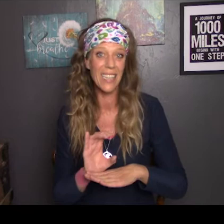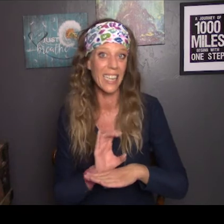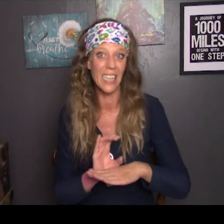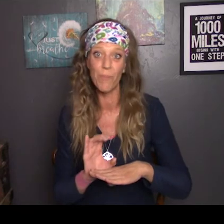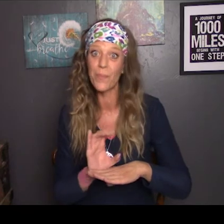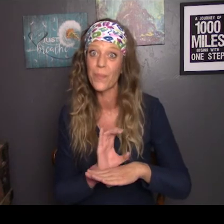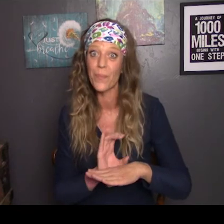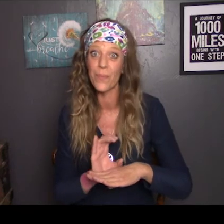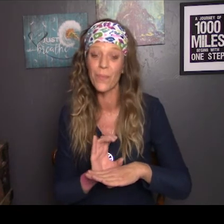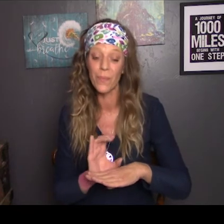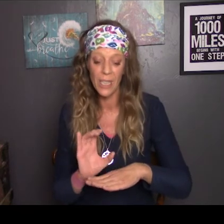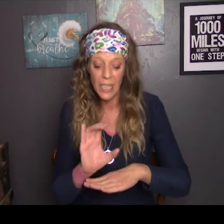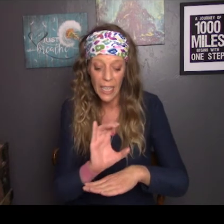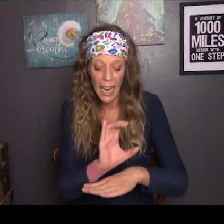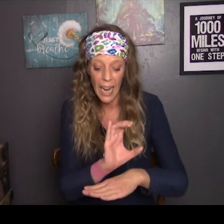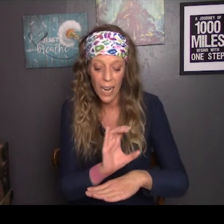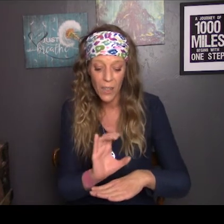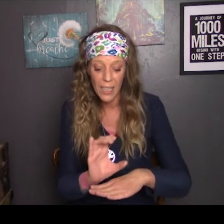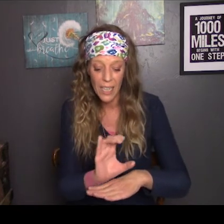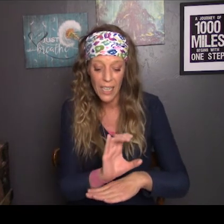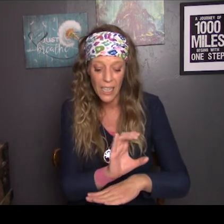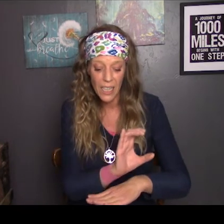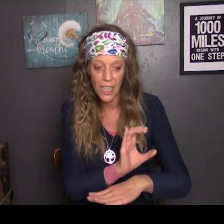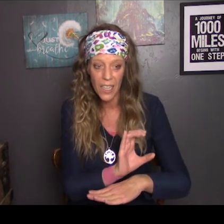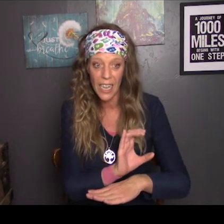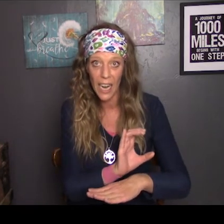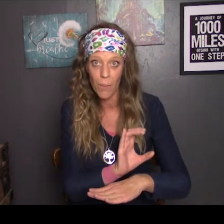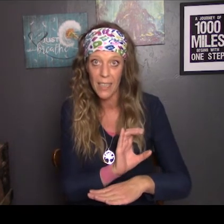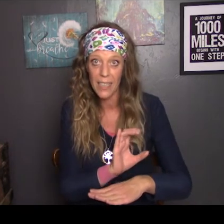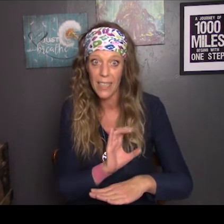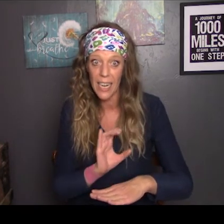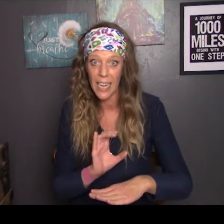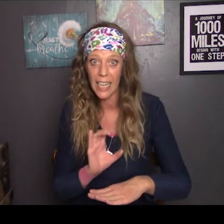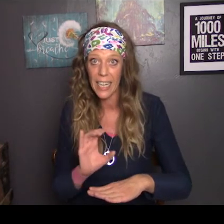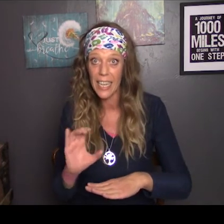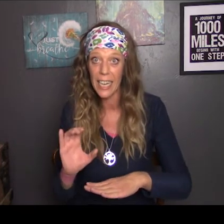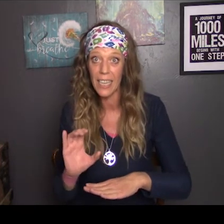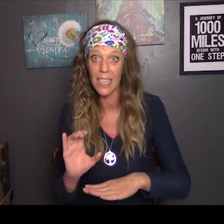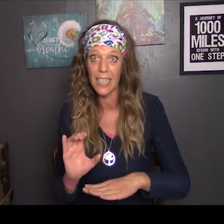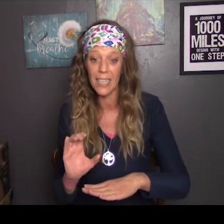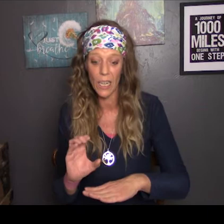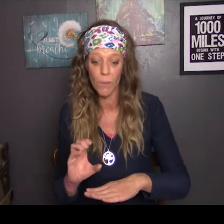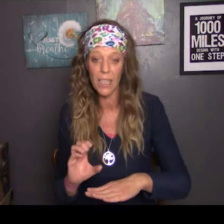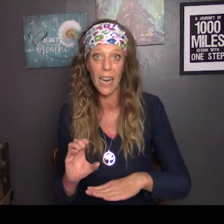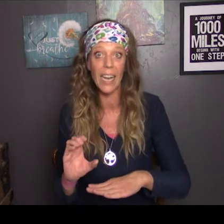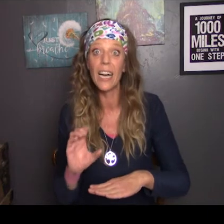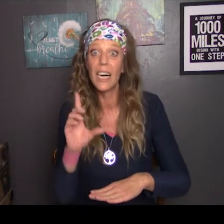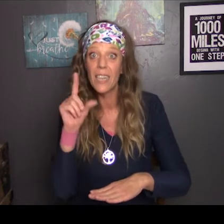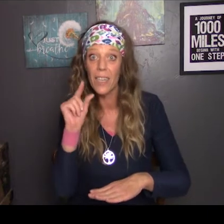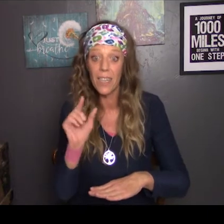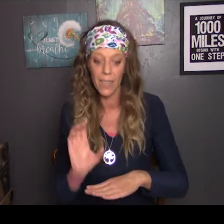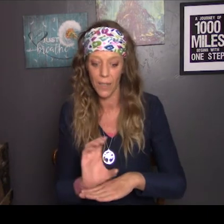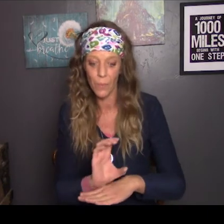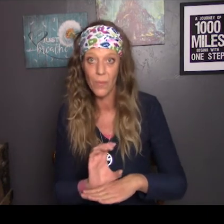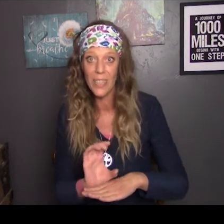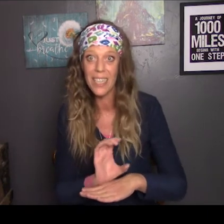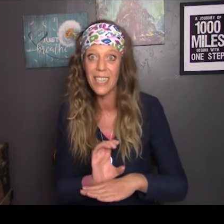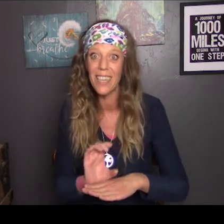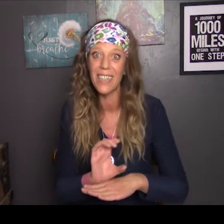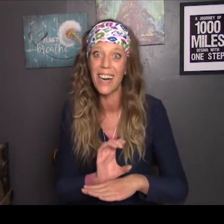Chocolate. Out and to the opposite side, in and to the same side. Little.